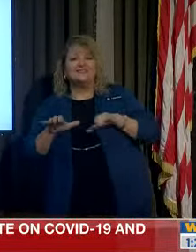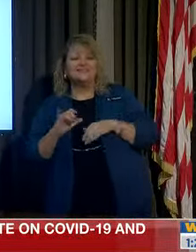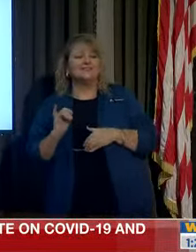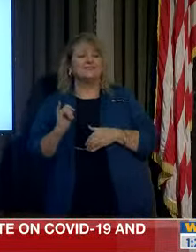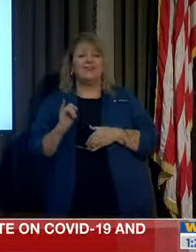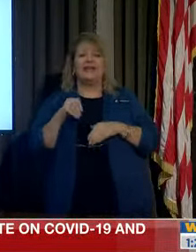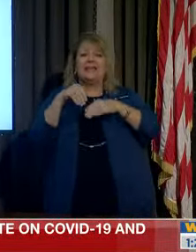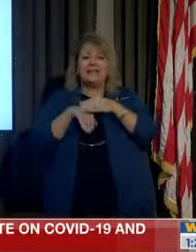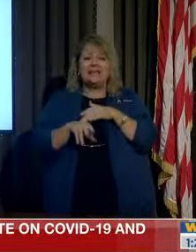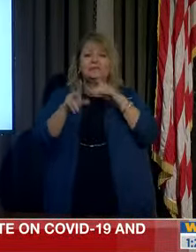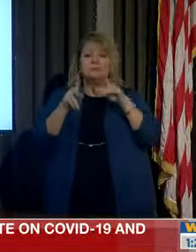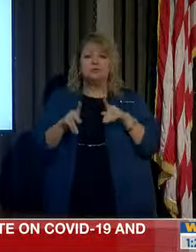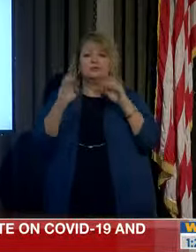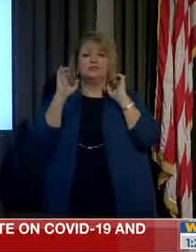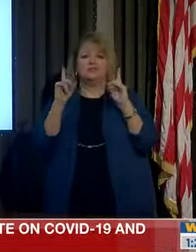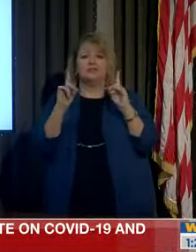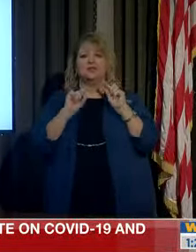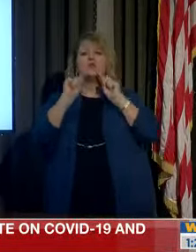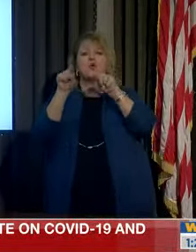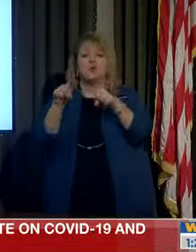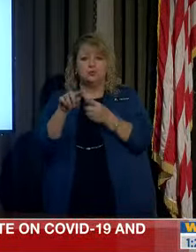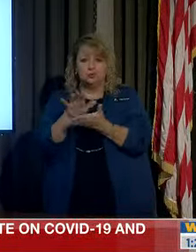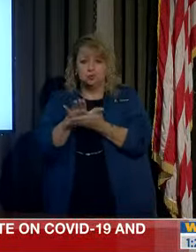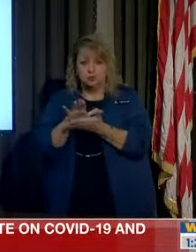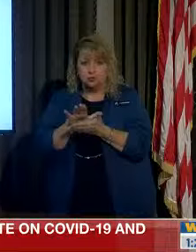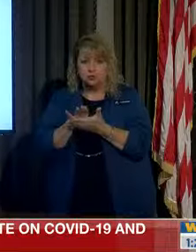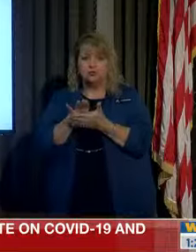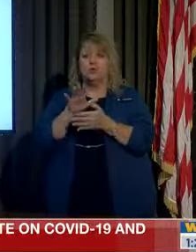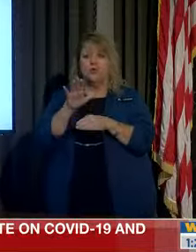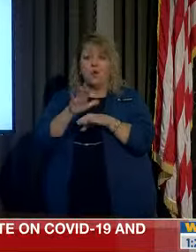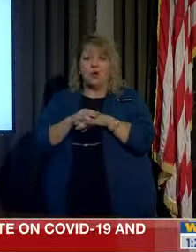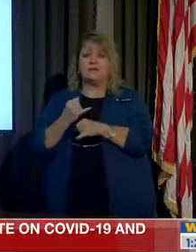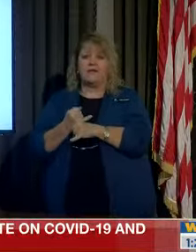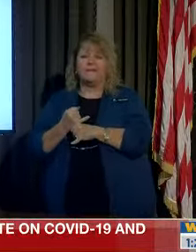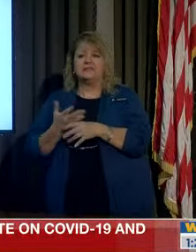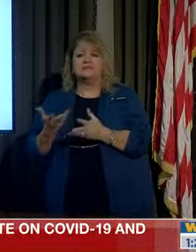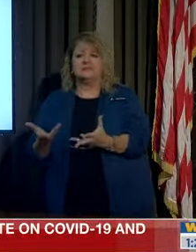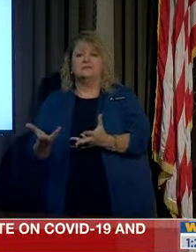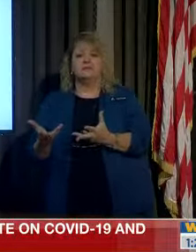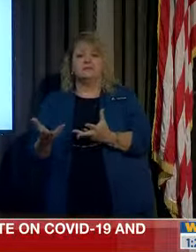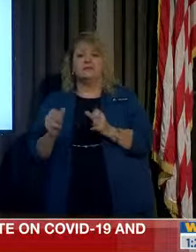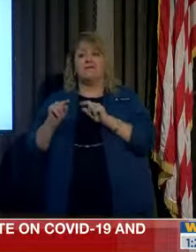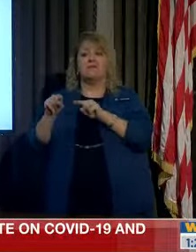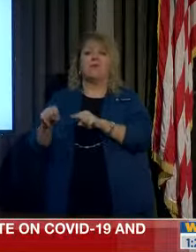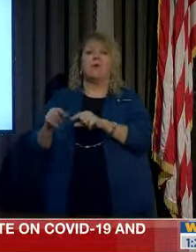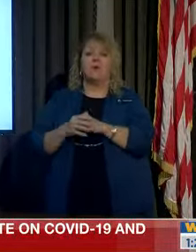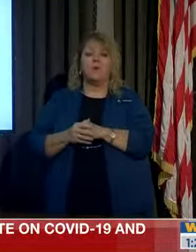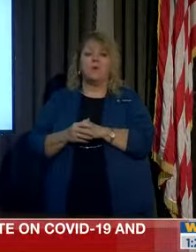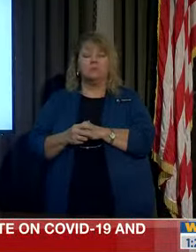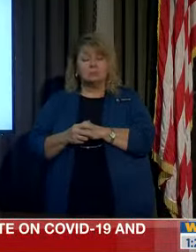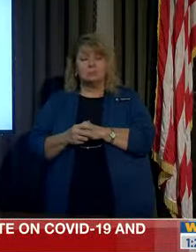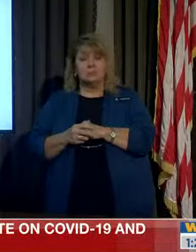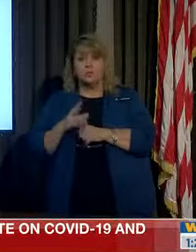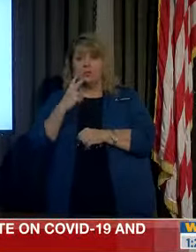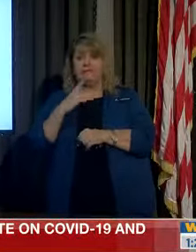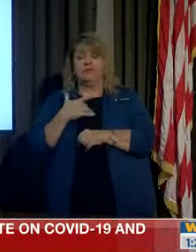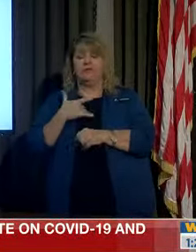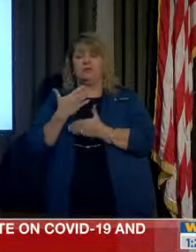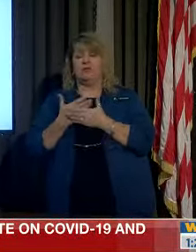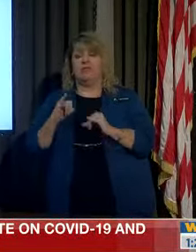in-person education to happen and to happen safely. Very encouraged by the data that we're seeing on that.